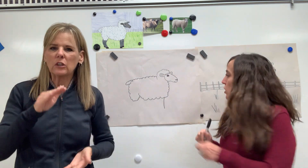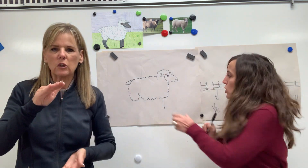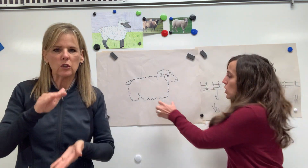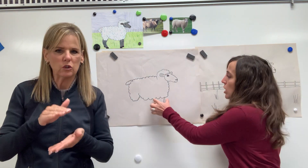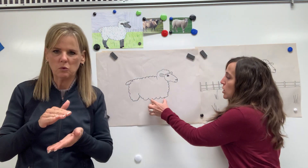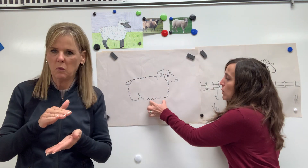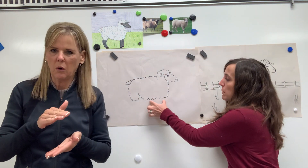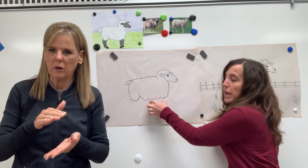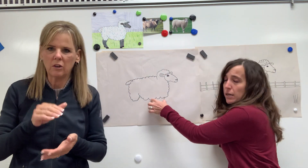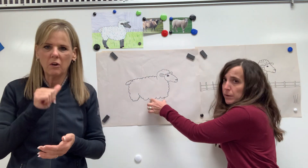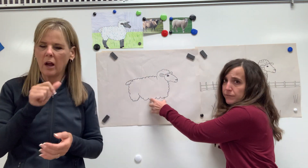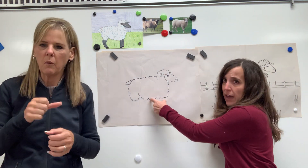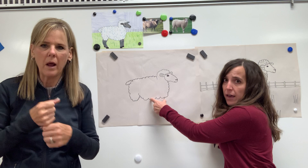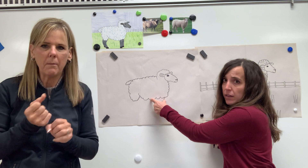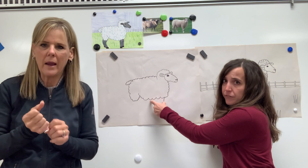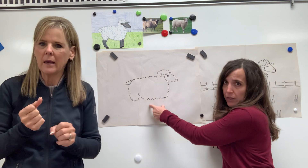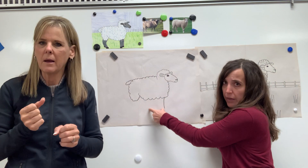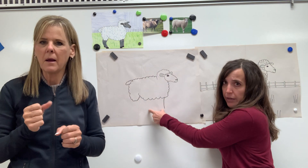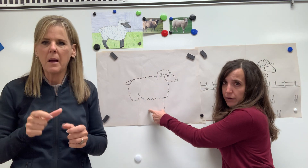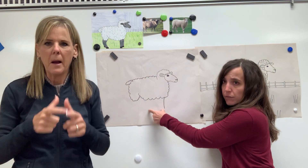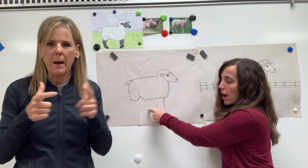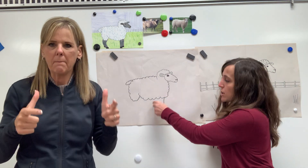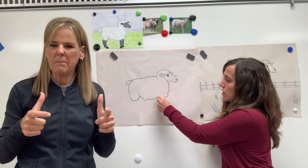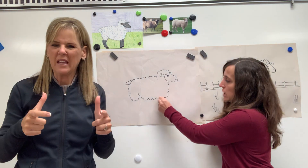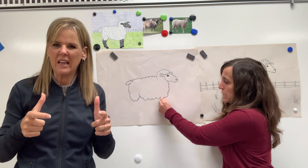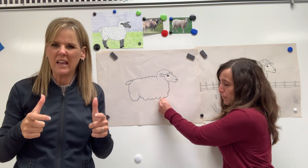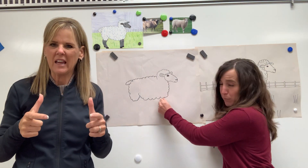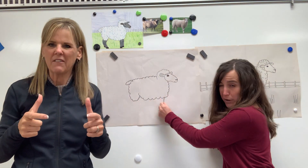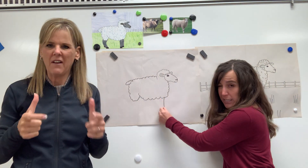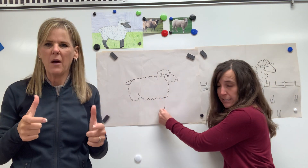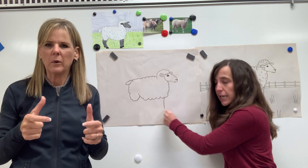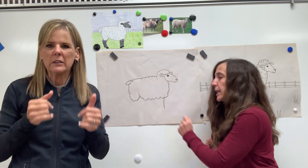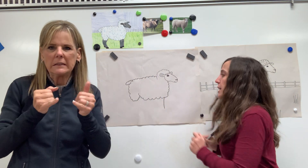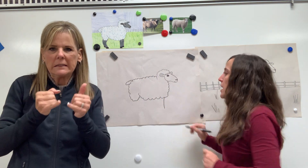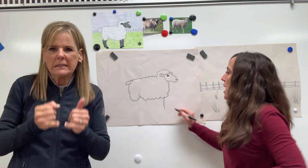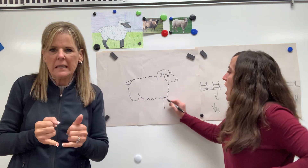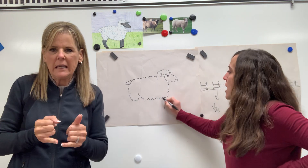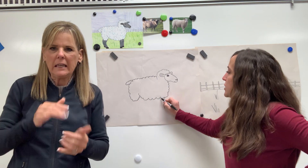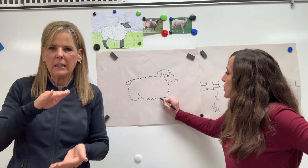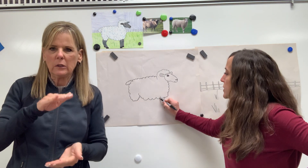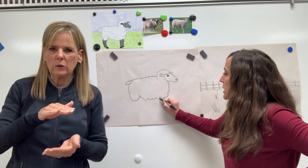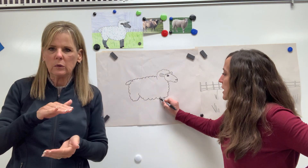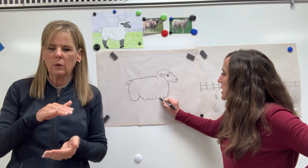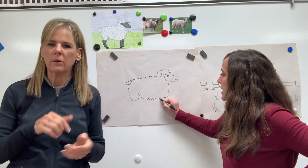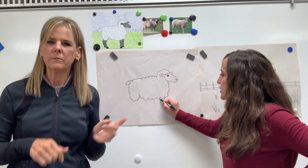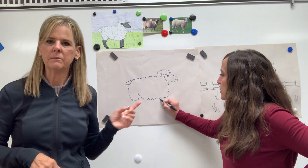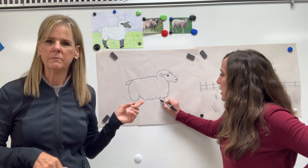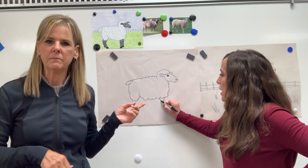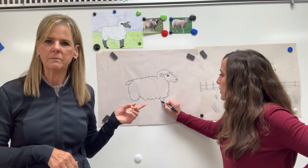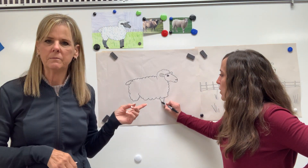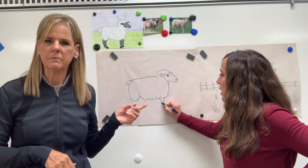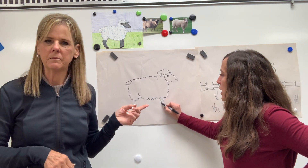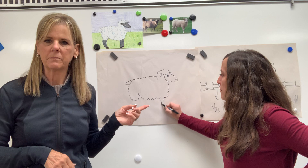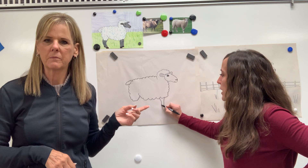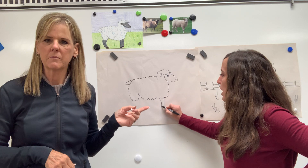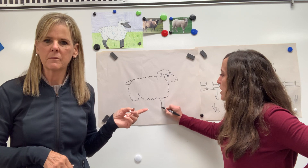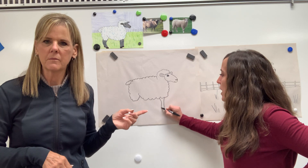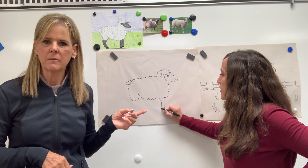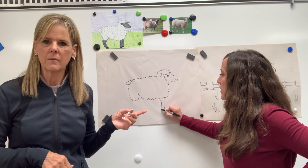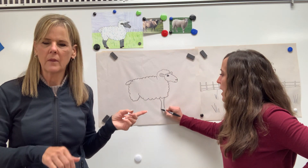you're not gonna wanna make a big fat elephant leg, right? You're gonna keep it pretty skinny. So skinny next to it, I'm gonna go ahead and make another